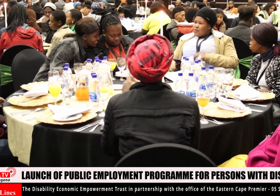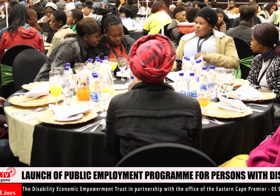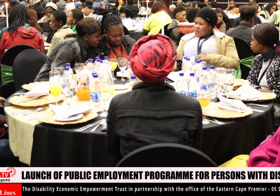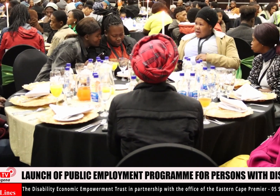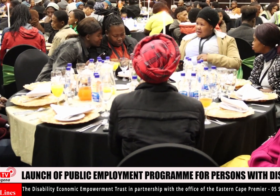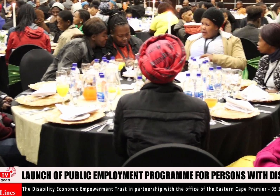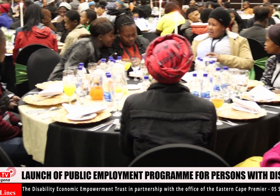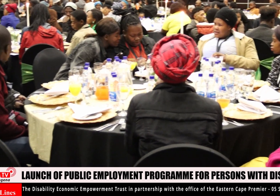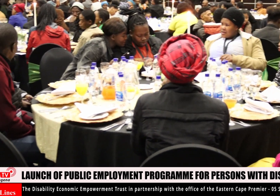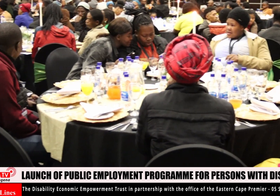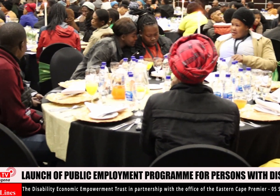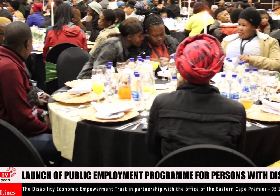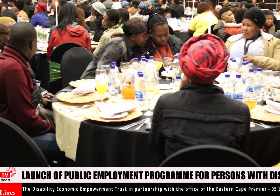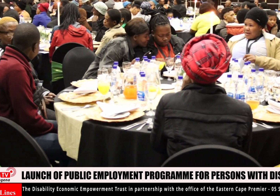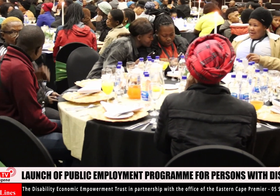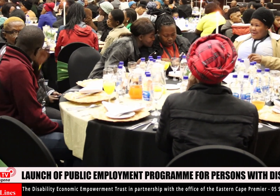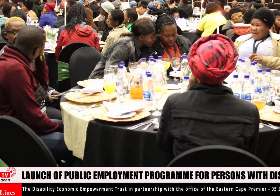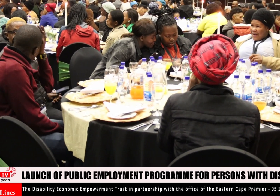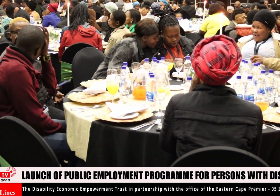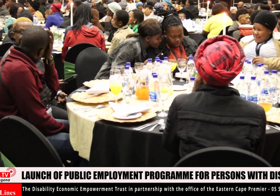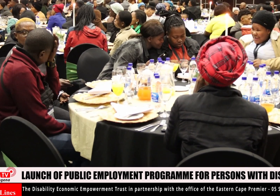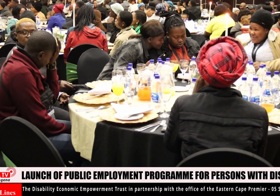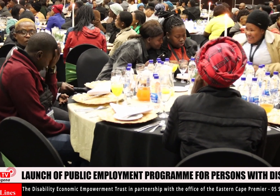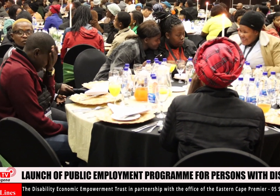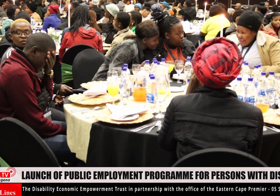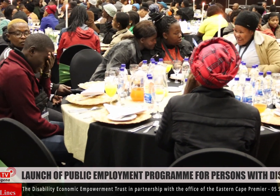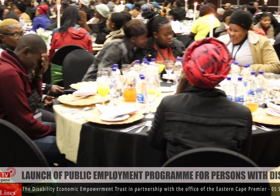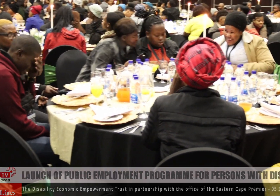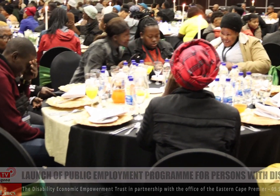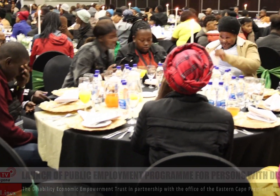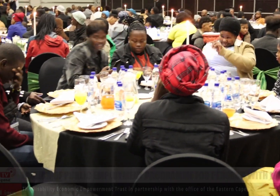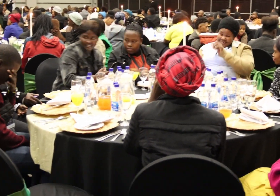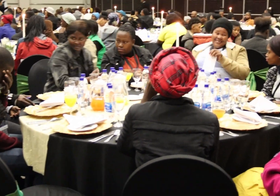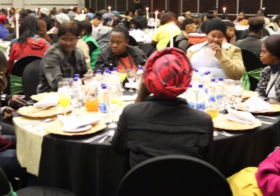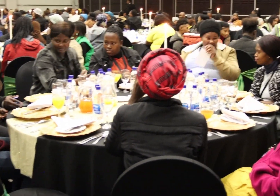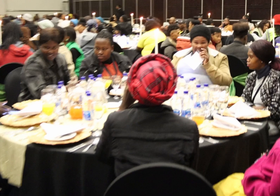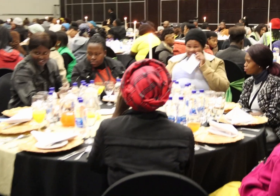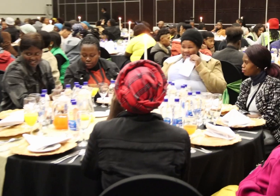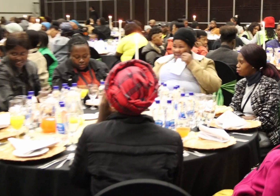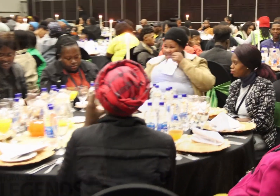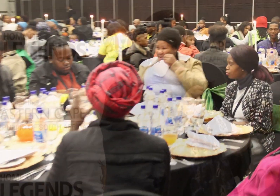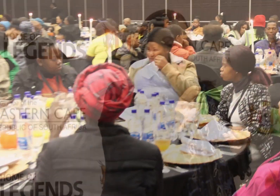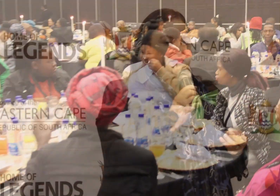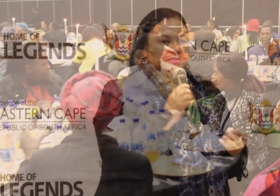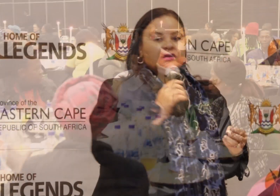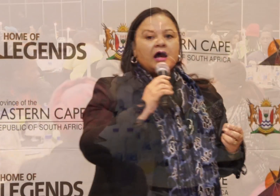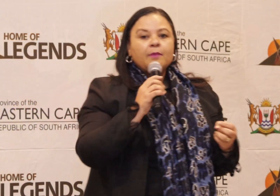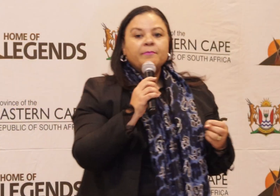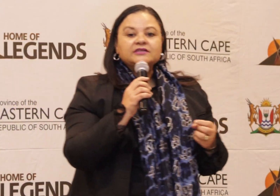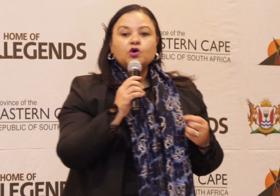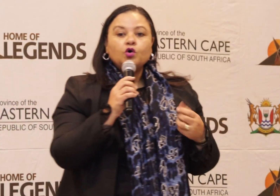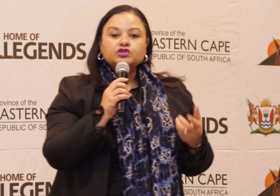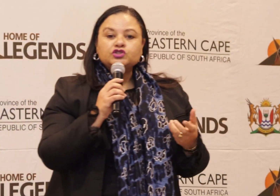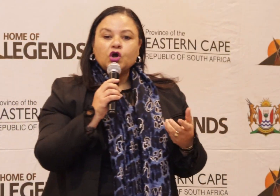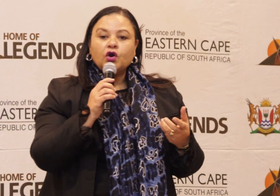seasoned entrepreneurs as well. You know, and what we do, we offer support in various ways,